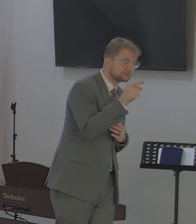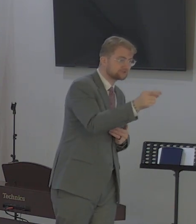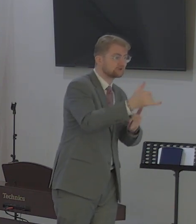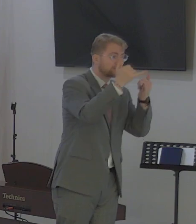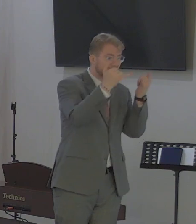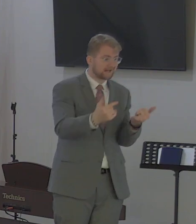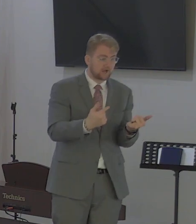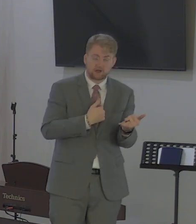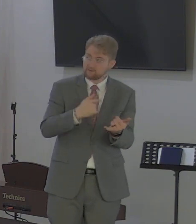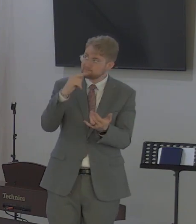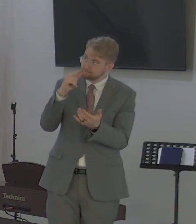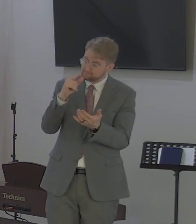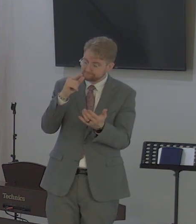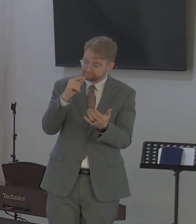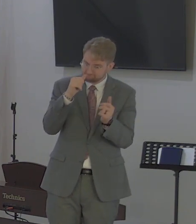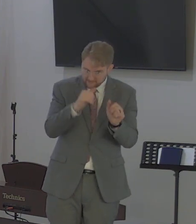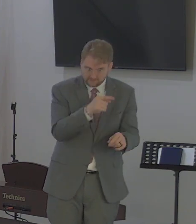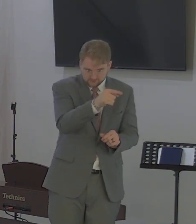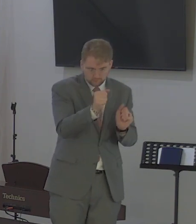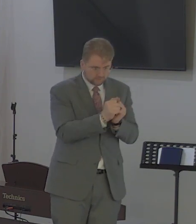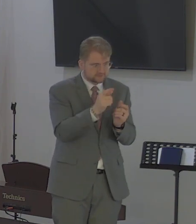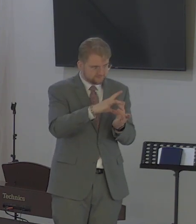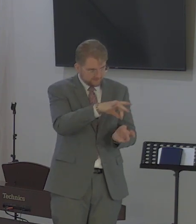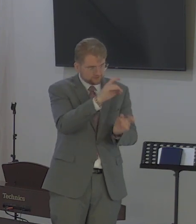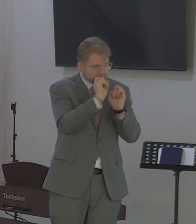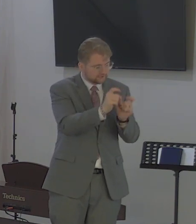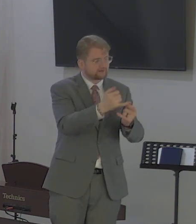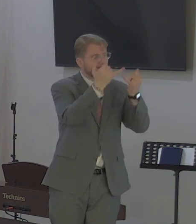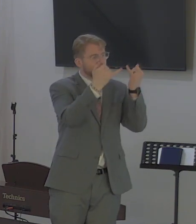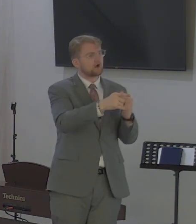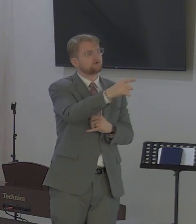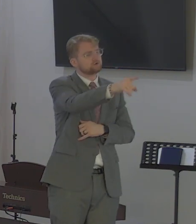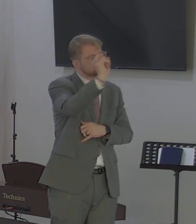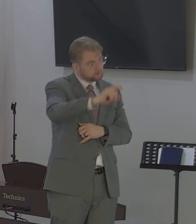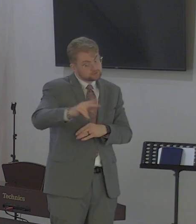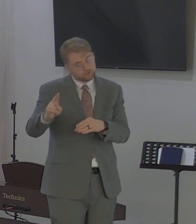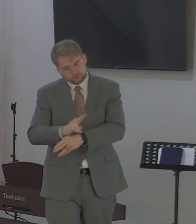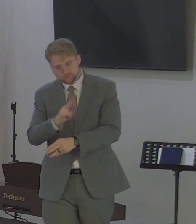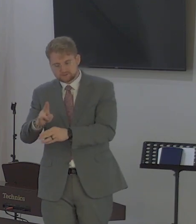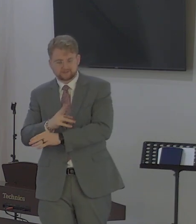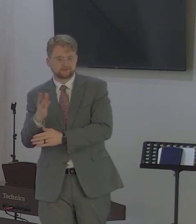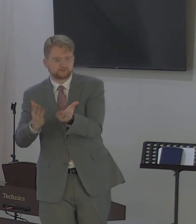to utilize with love to serve other people.